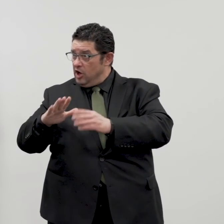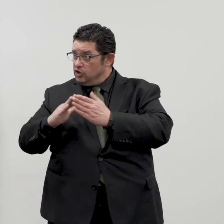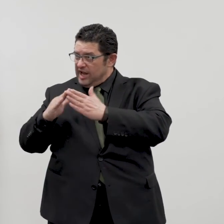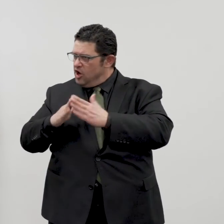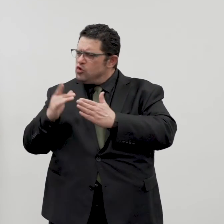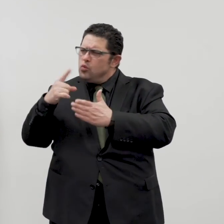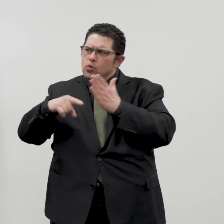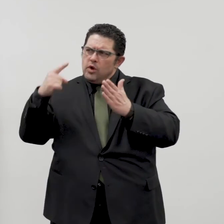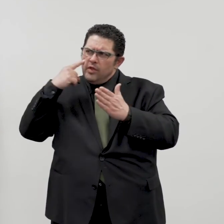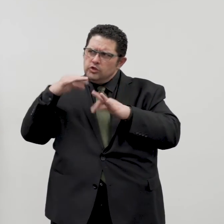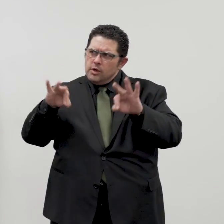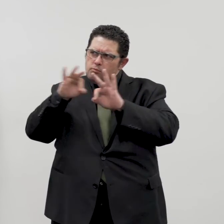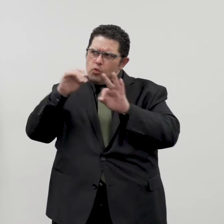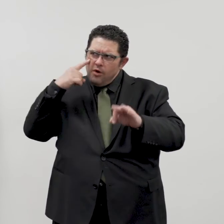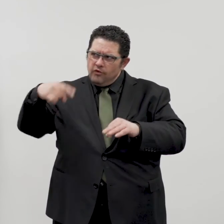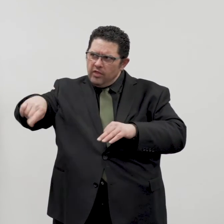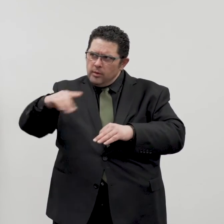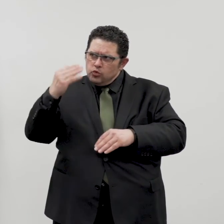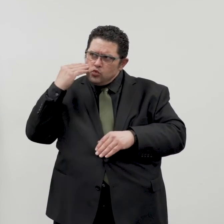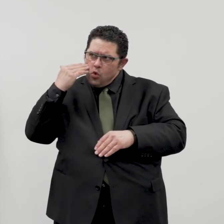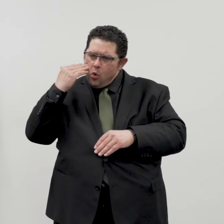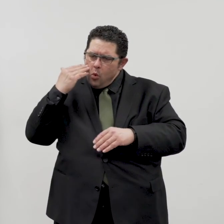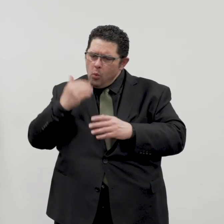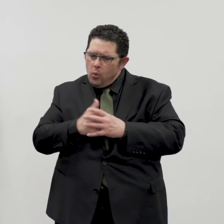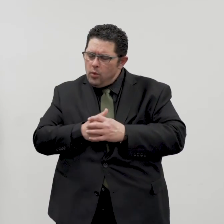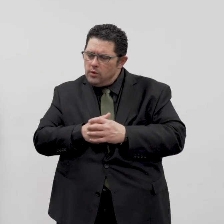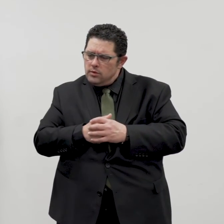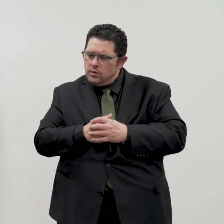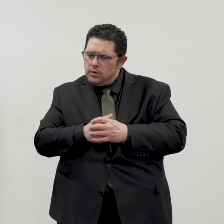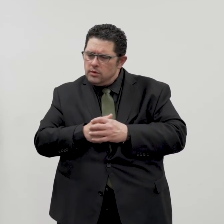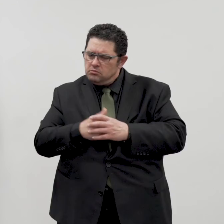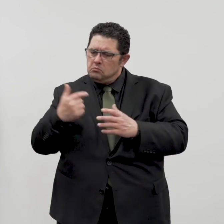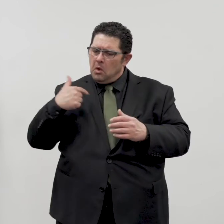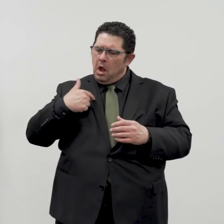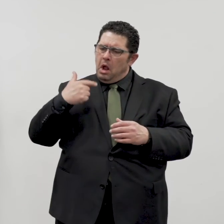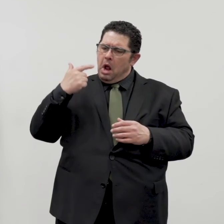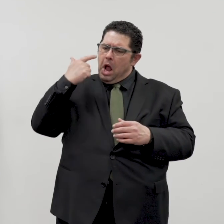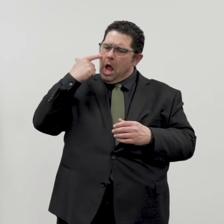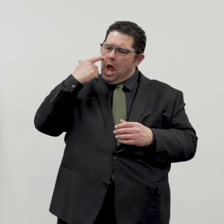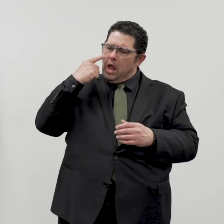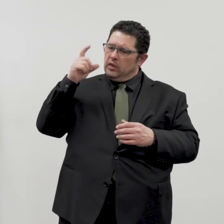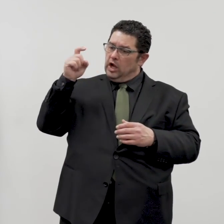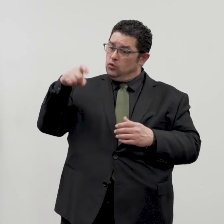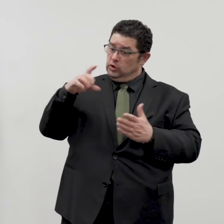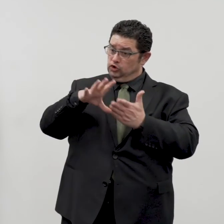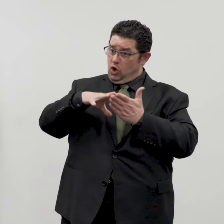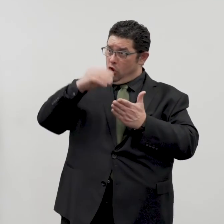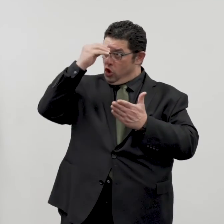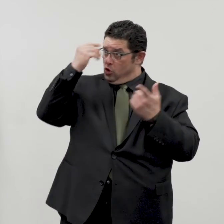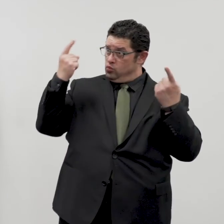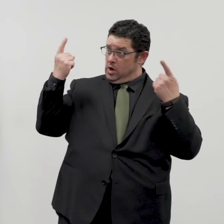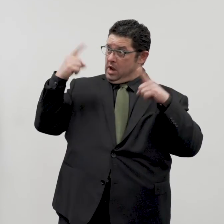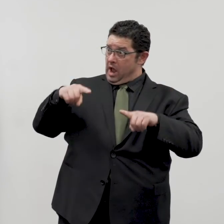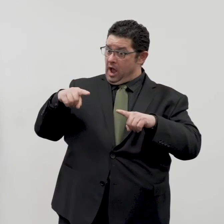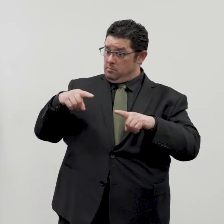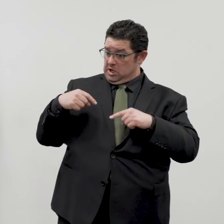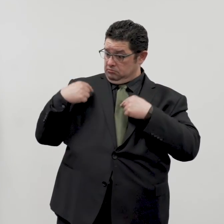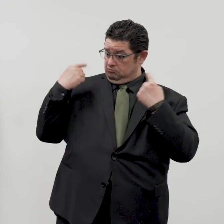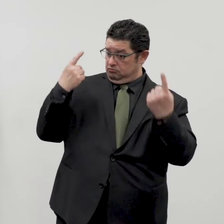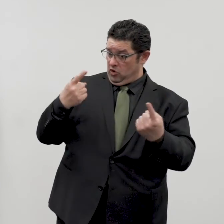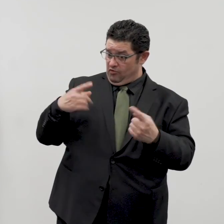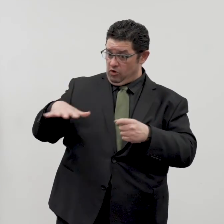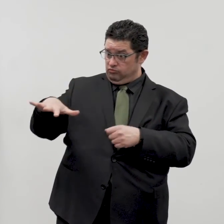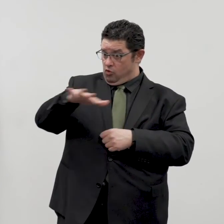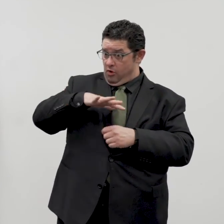know moving forward? Well, I think we should learn from what's happening around the world and around the country,